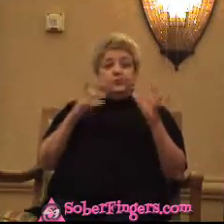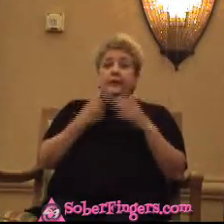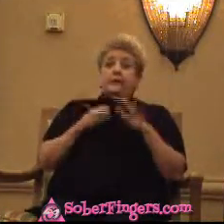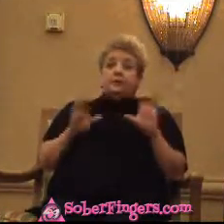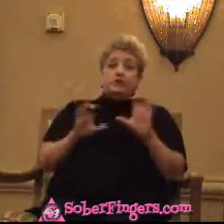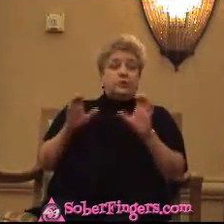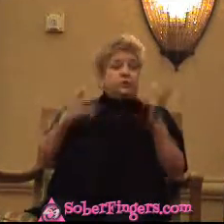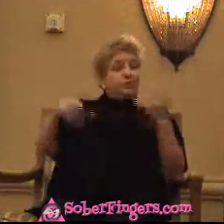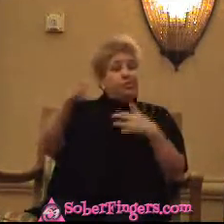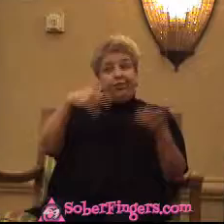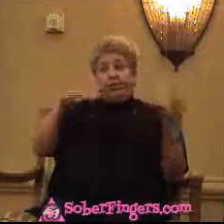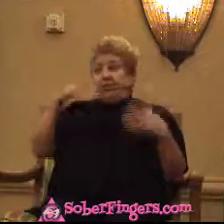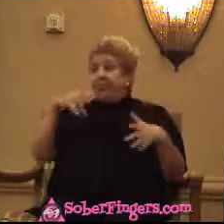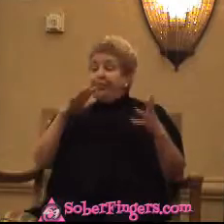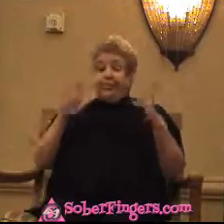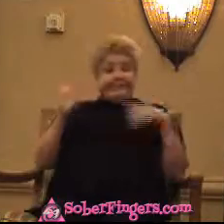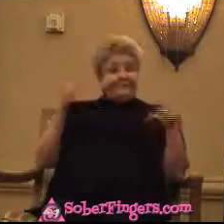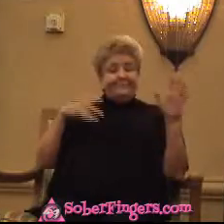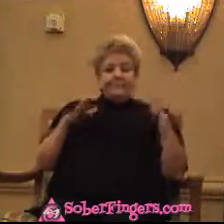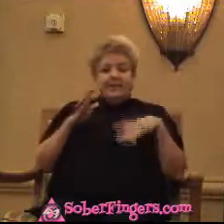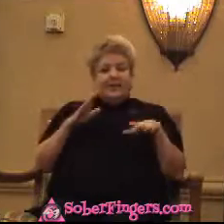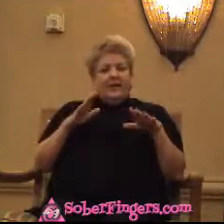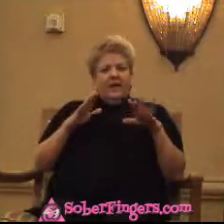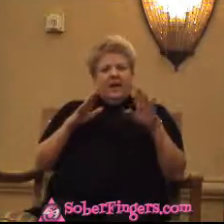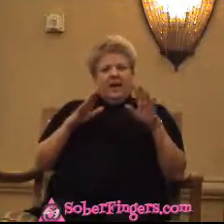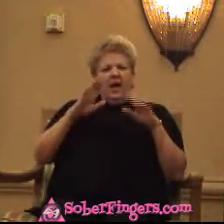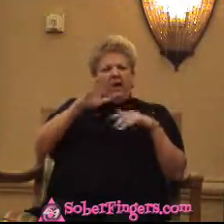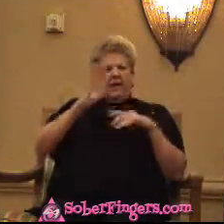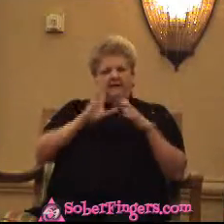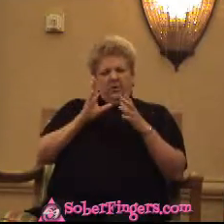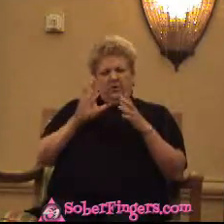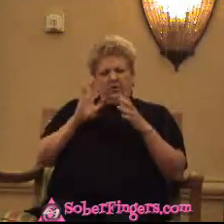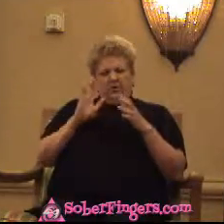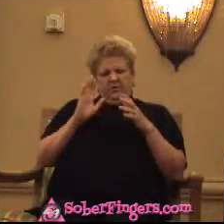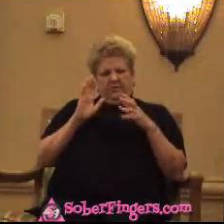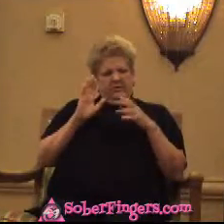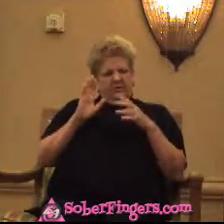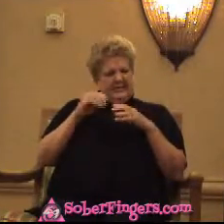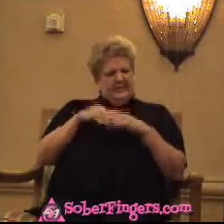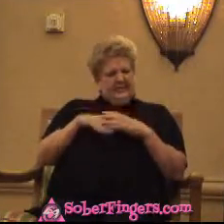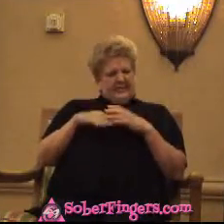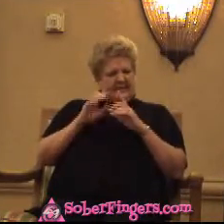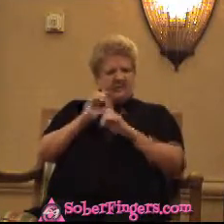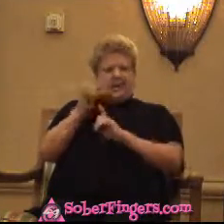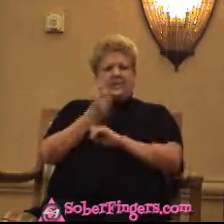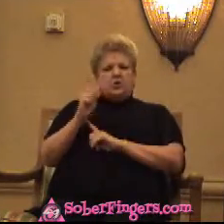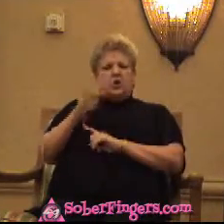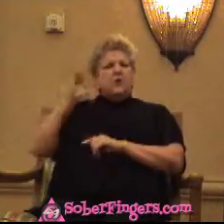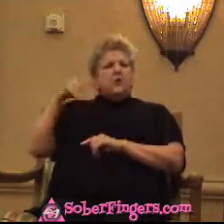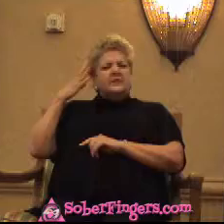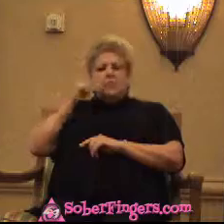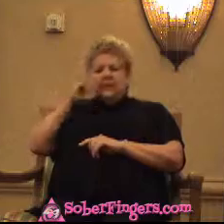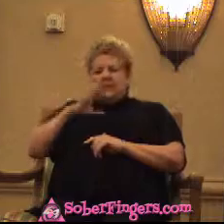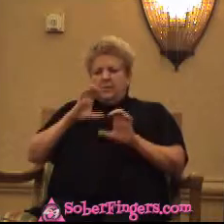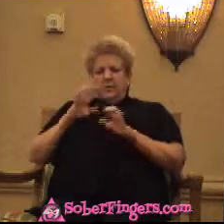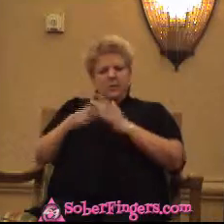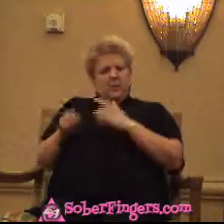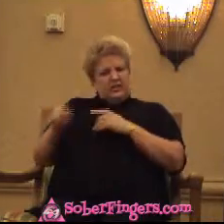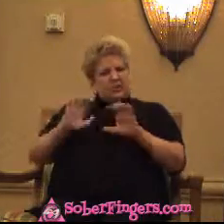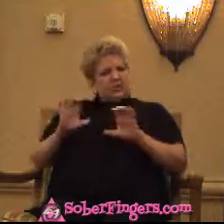always doing. I mean, I'd never been in this kind of situation before where I had a crazy woman doing what she was doing, you know. And